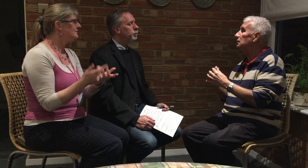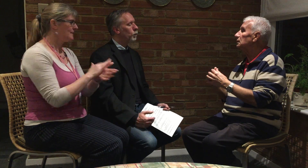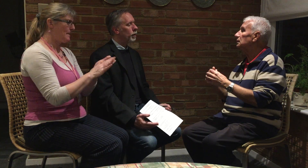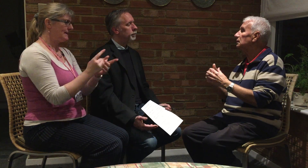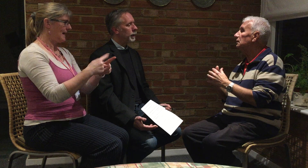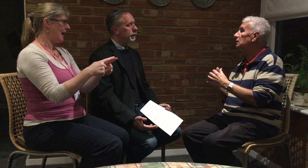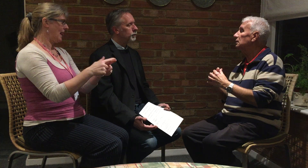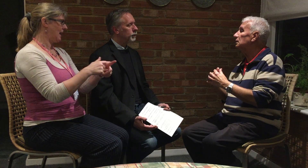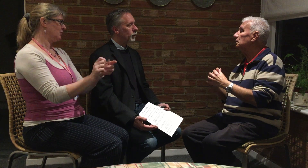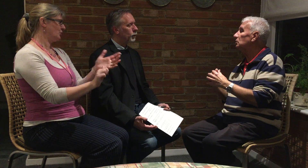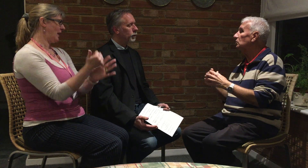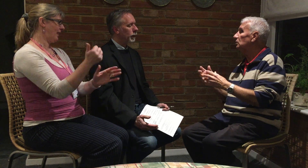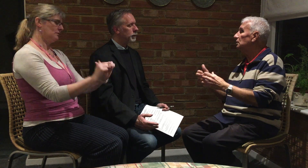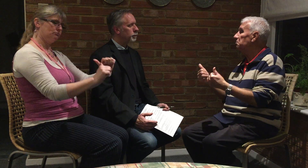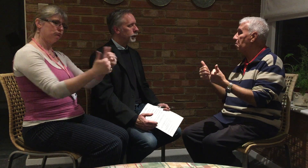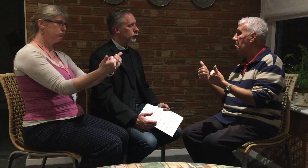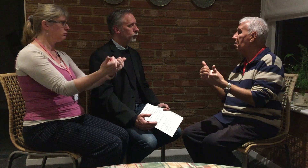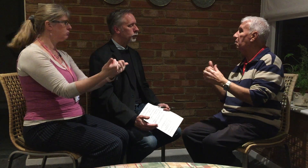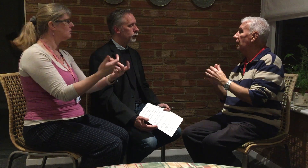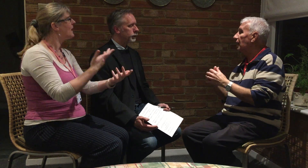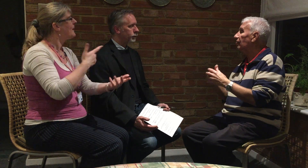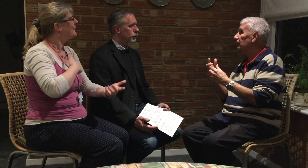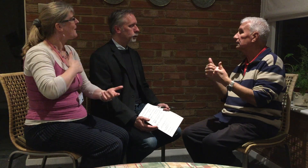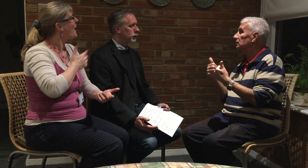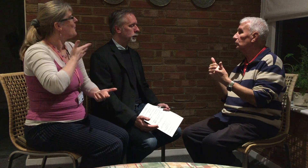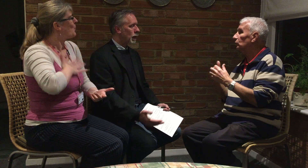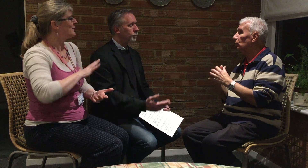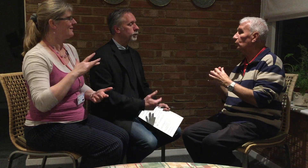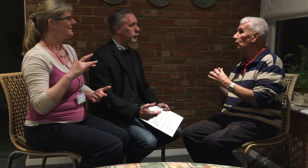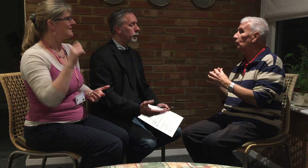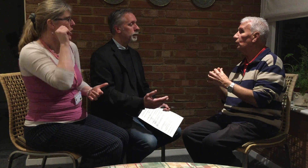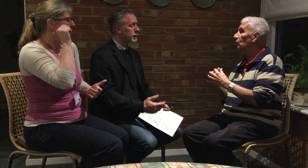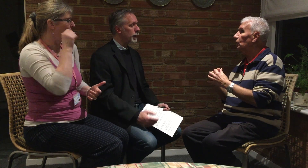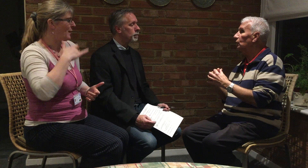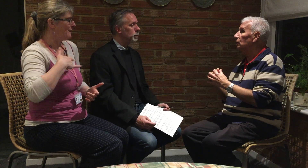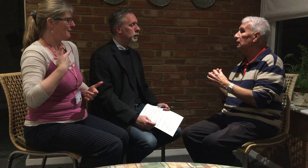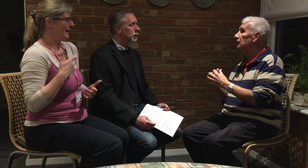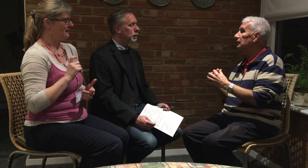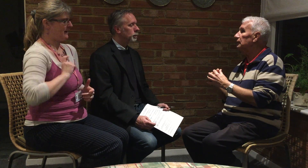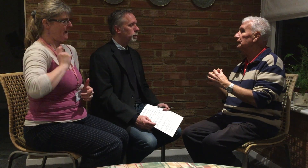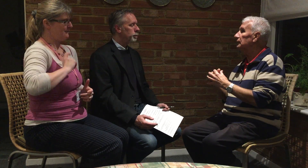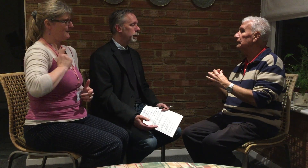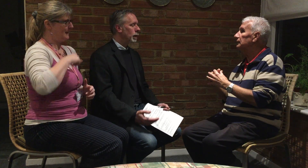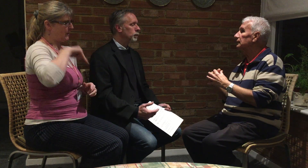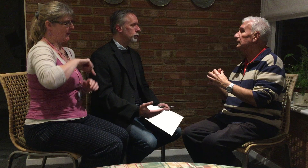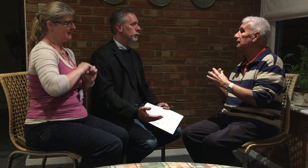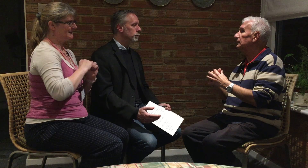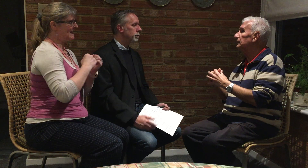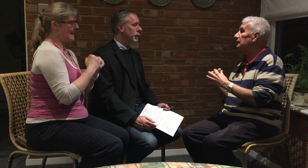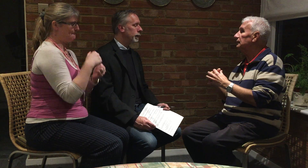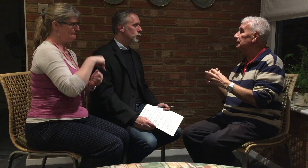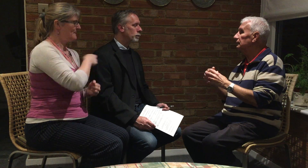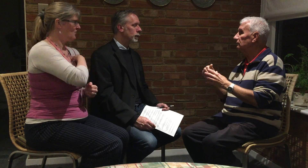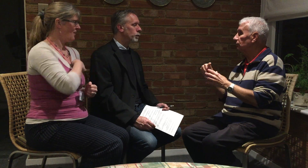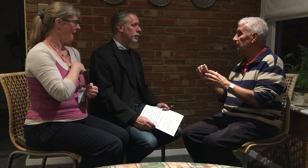But what I'm keen to do is make sure that she feels comfortable in the team by being able to interact with